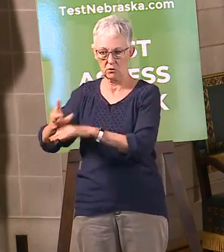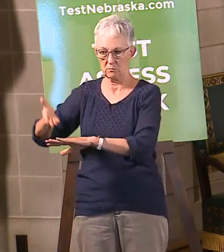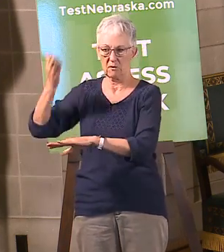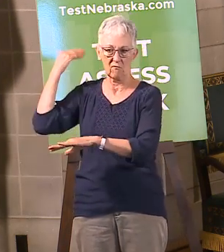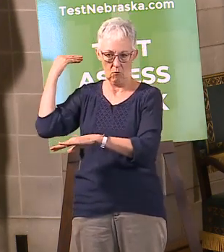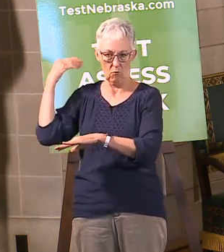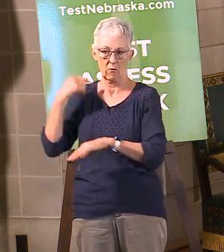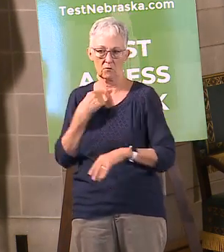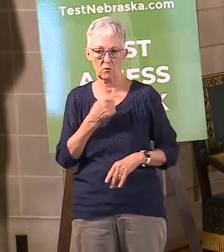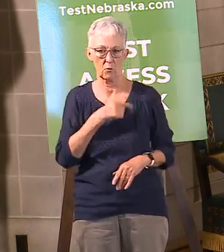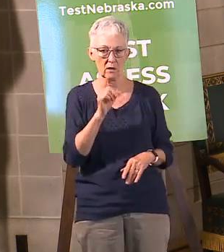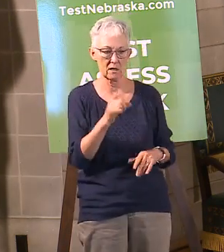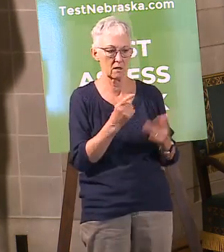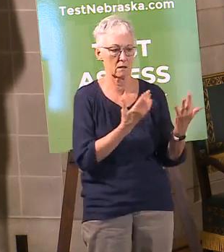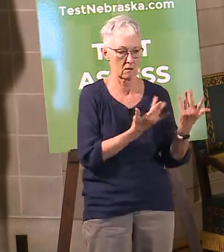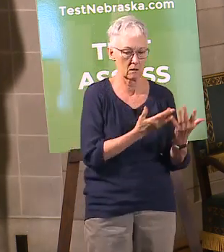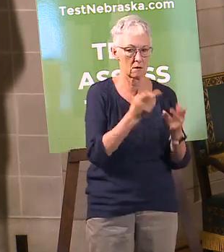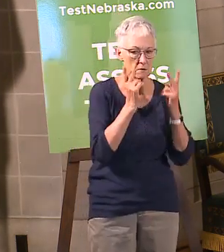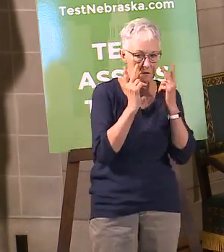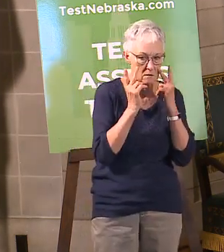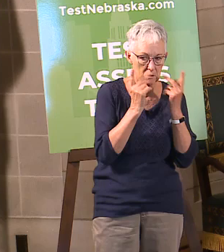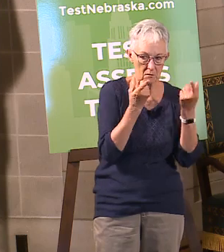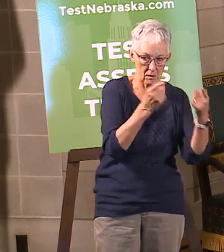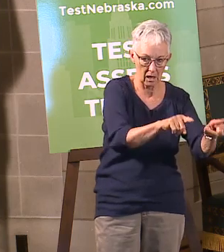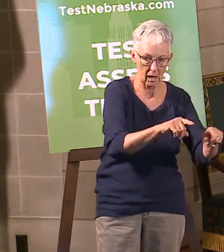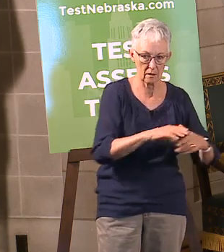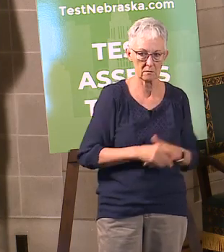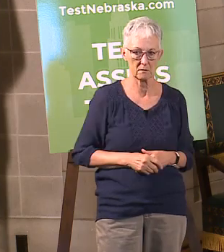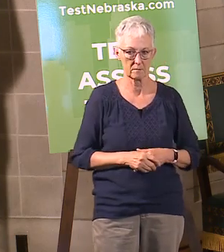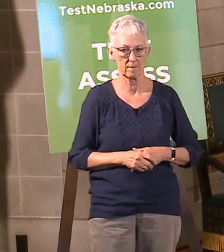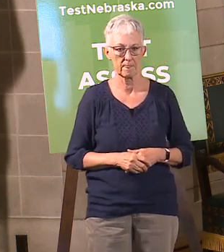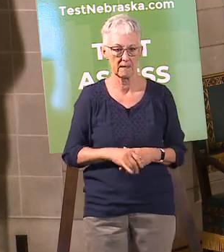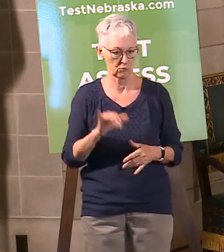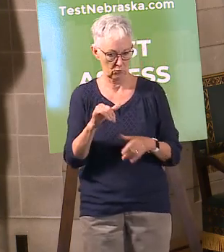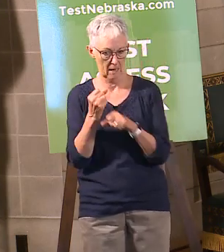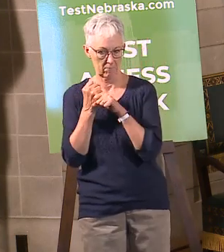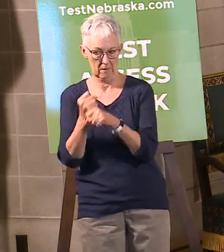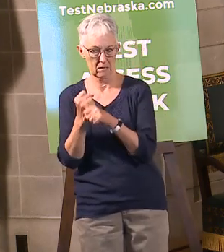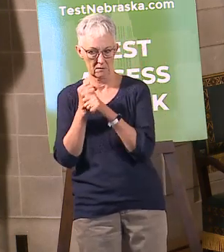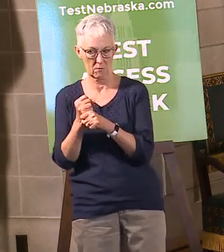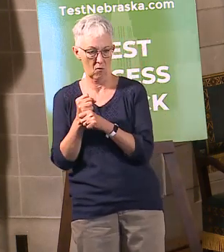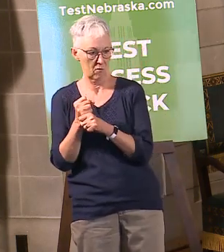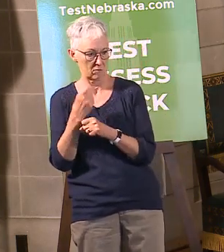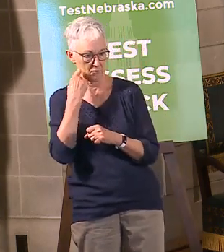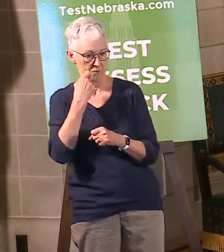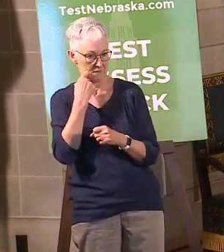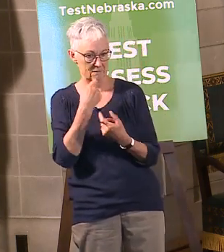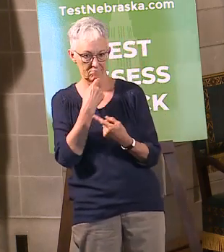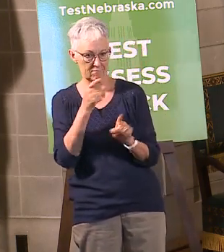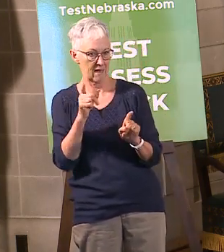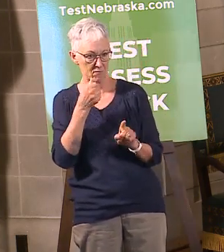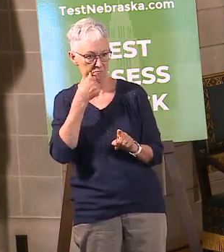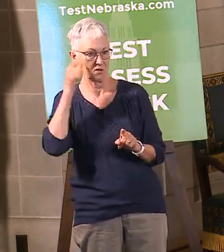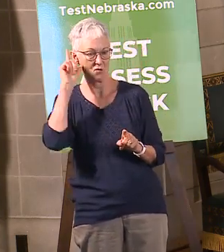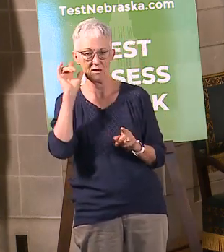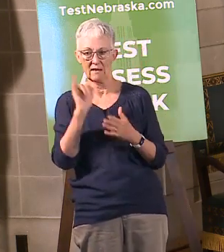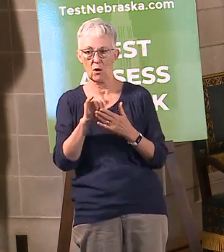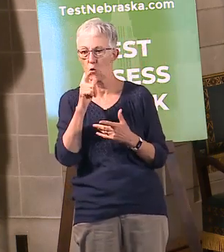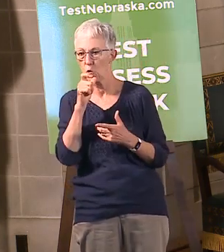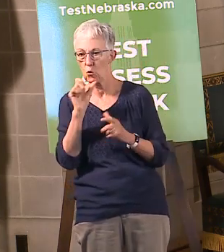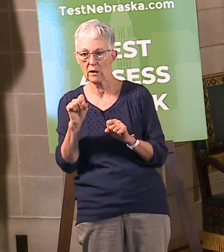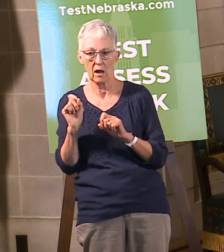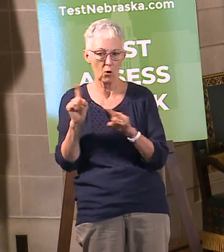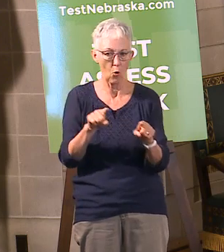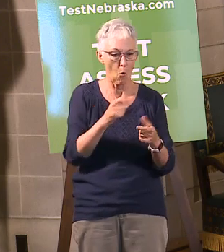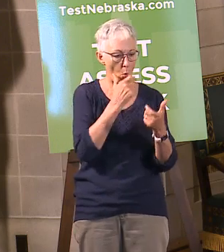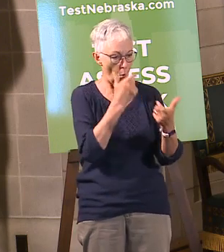I think, for example, we talked about the youth baseball guidelines and just having families watch. Those are the kind of things that we're probably going to have to do.